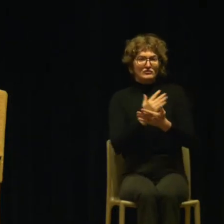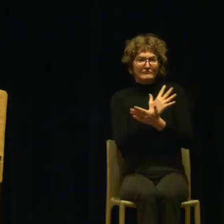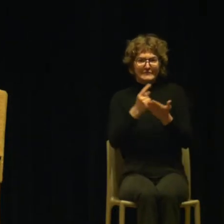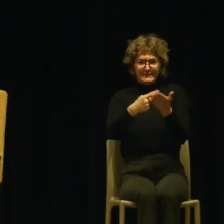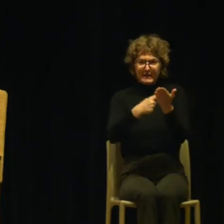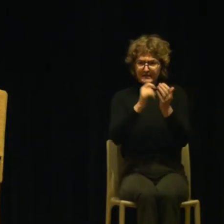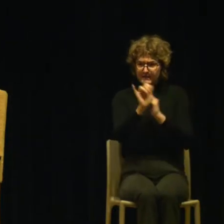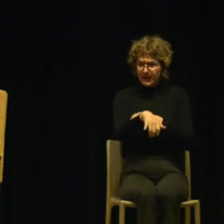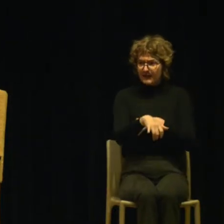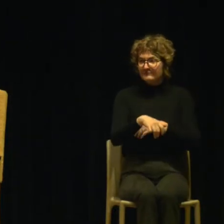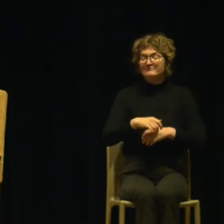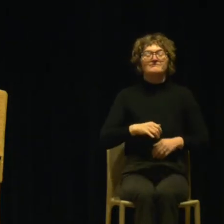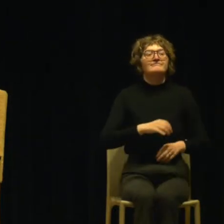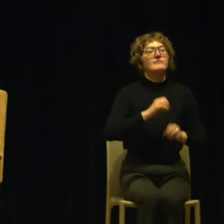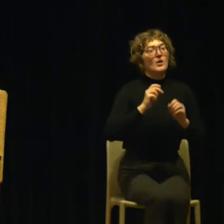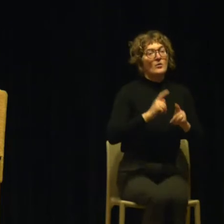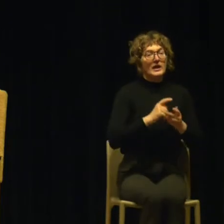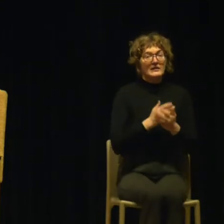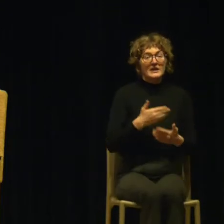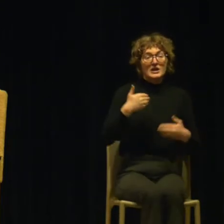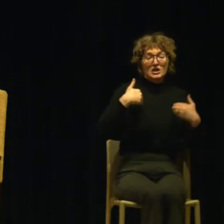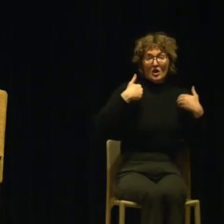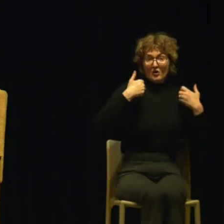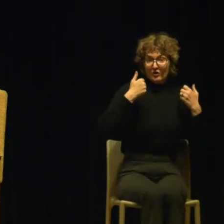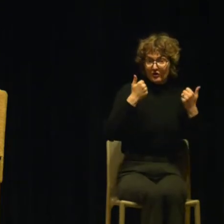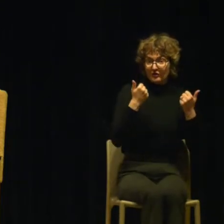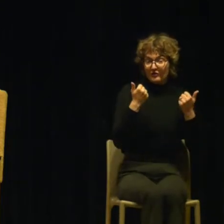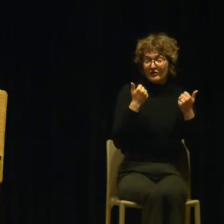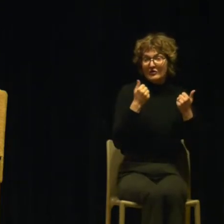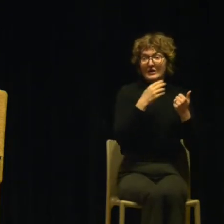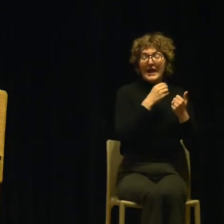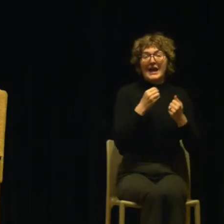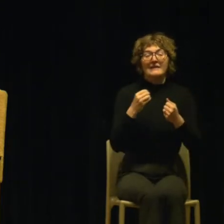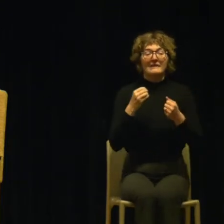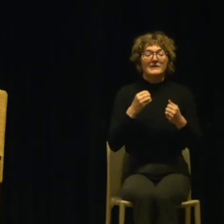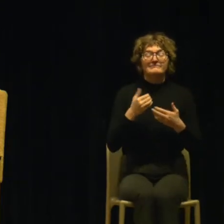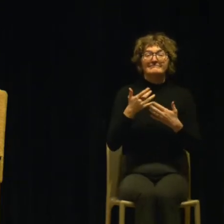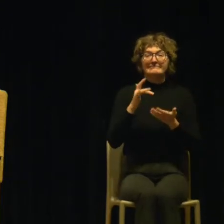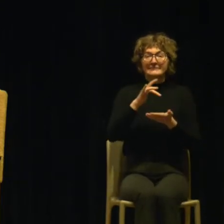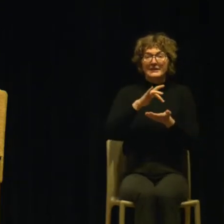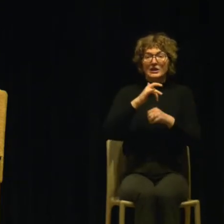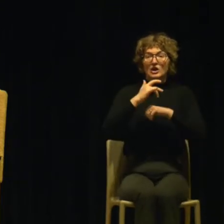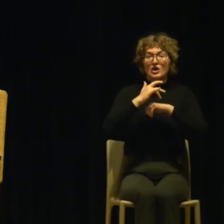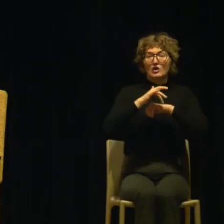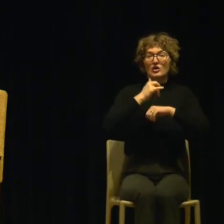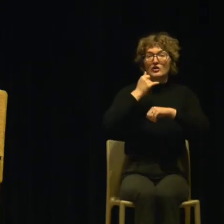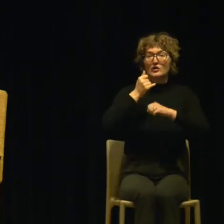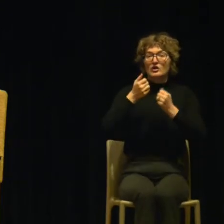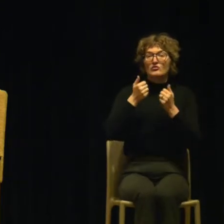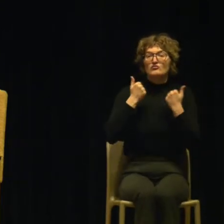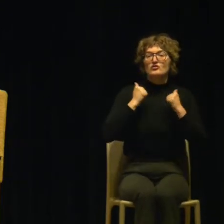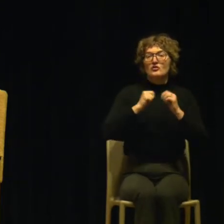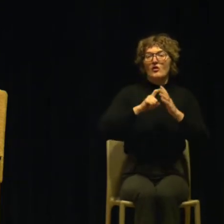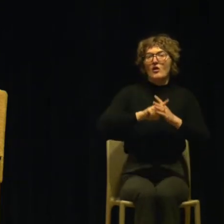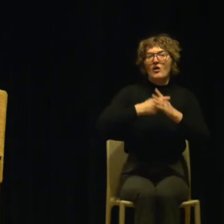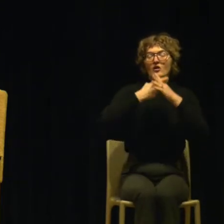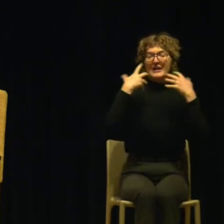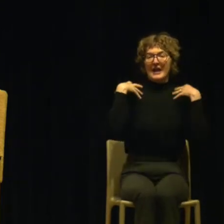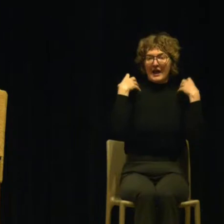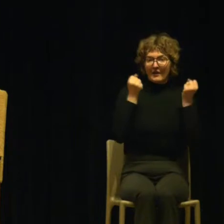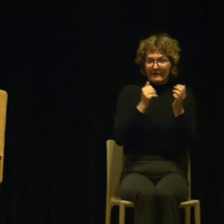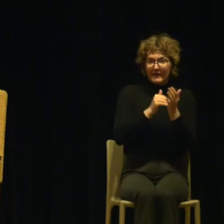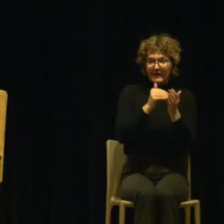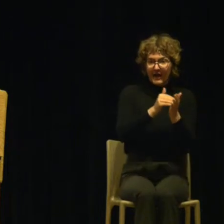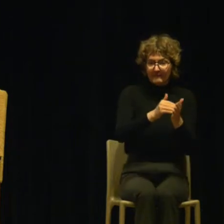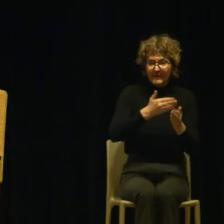because I think that the younger you are and the earlier you start these healthy habits, the more benefit you're going